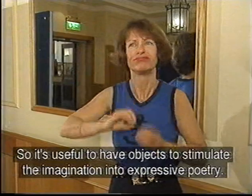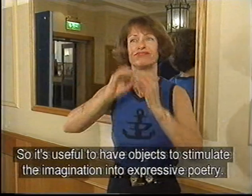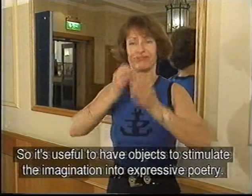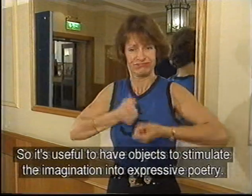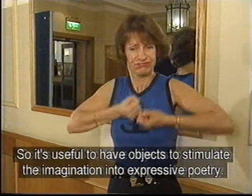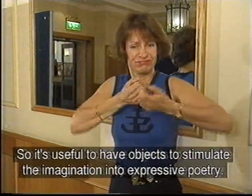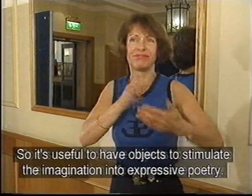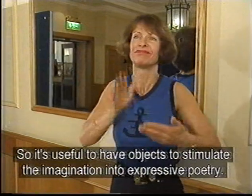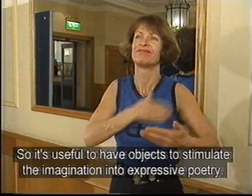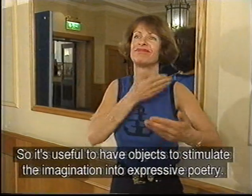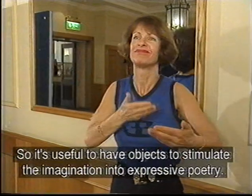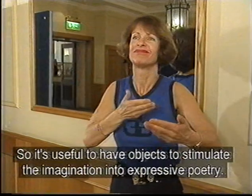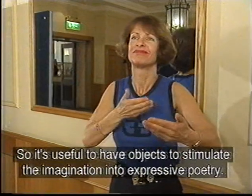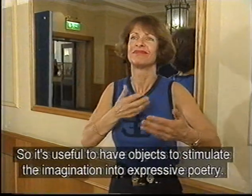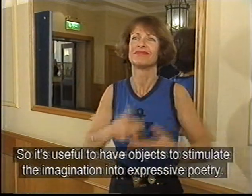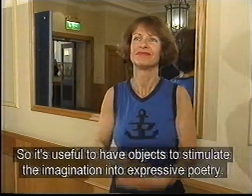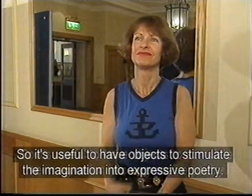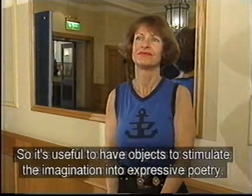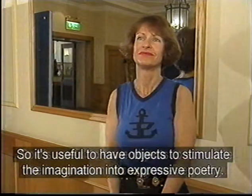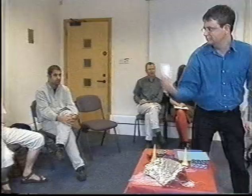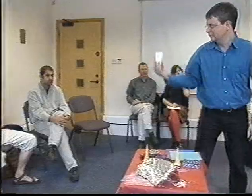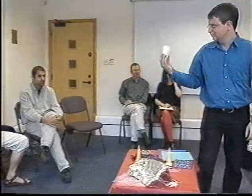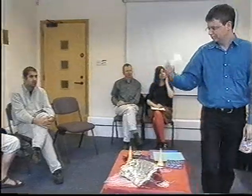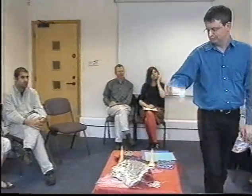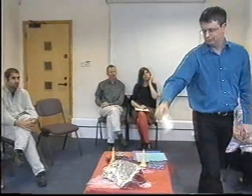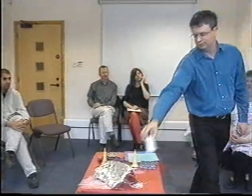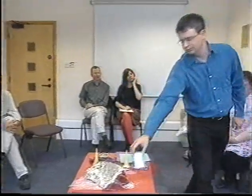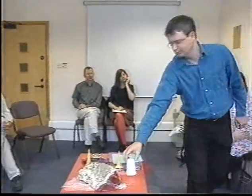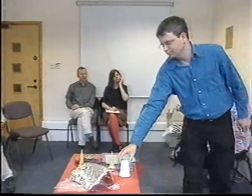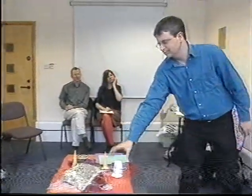their imagination into expressive poetry. Thank you.